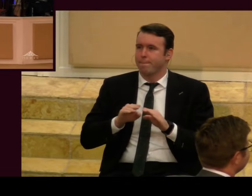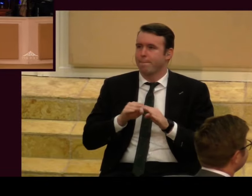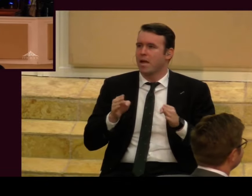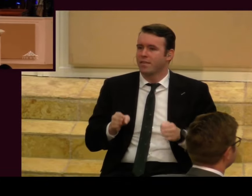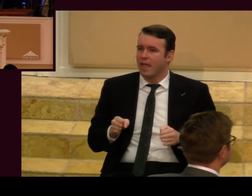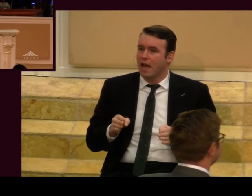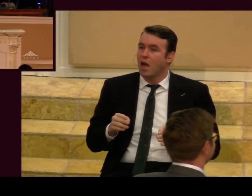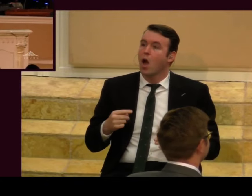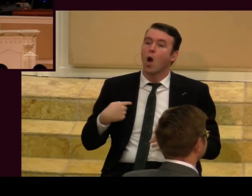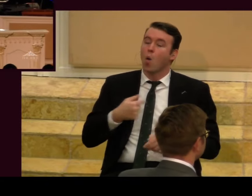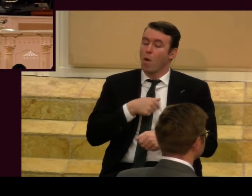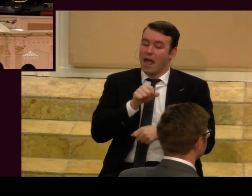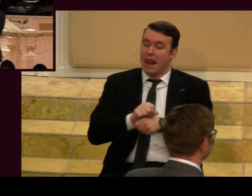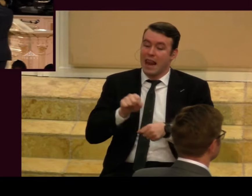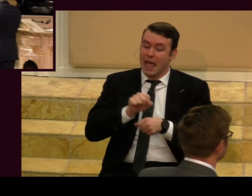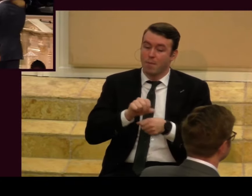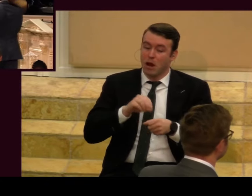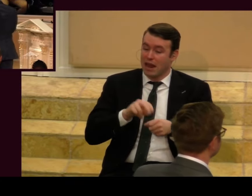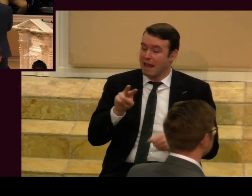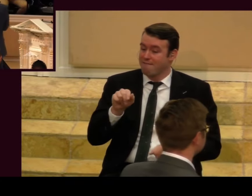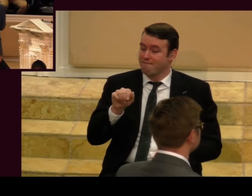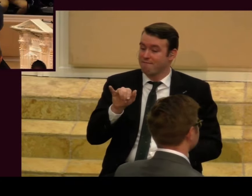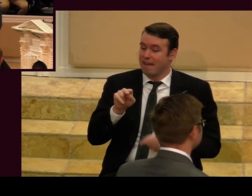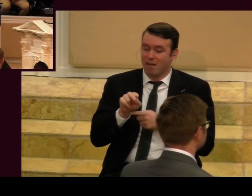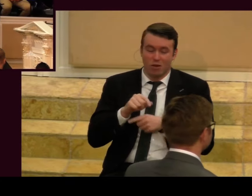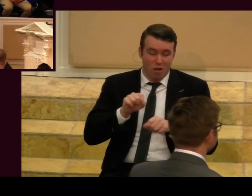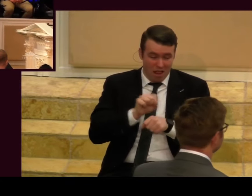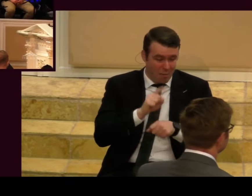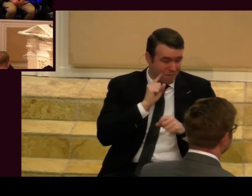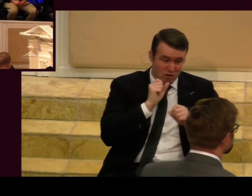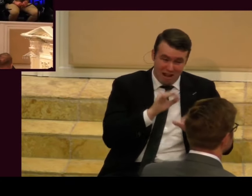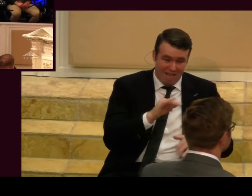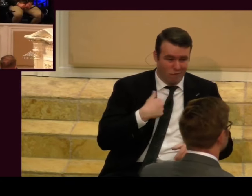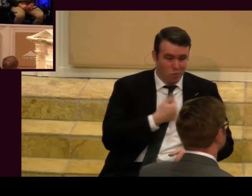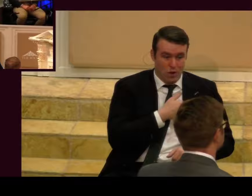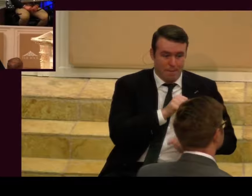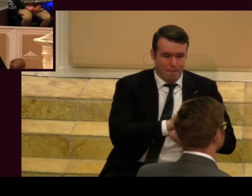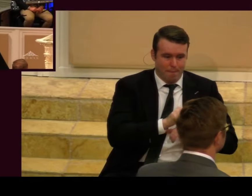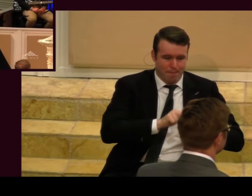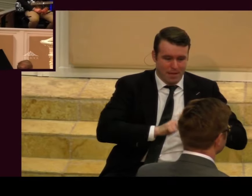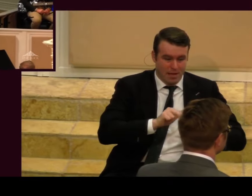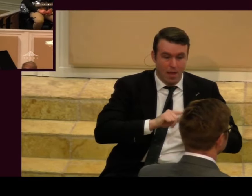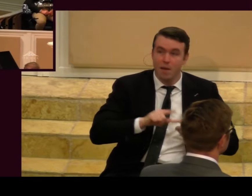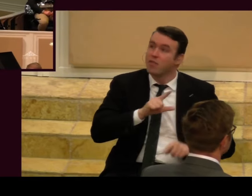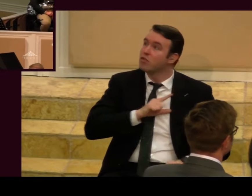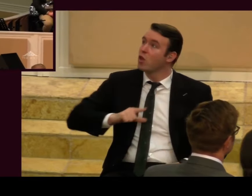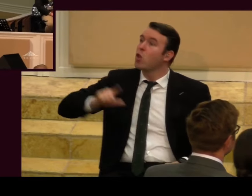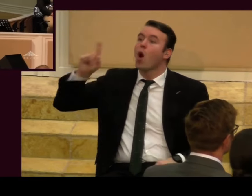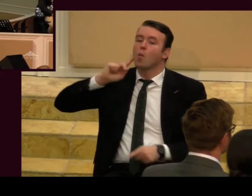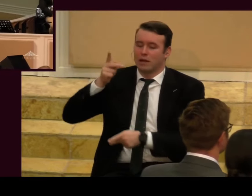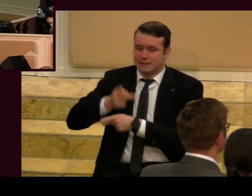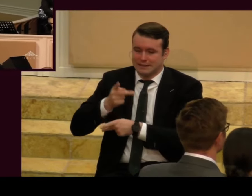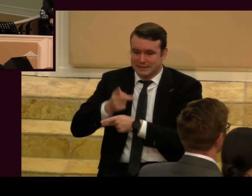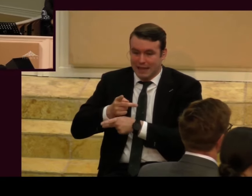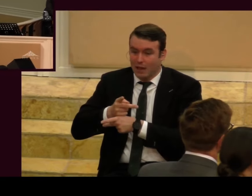house. Said, we labor in vain that build it. Except the Lord keep the city. The watchman waketh but in